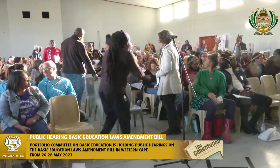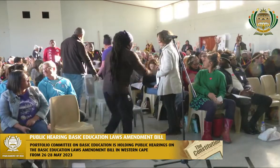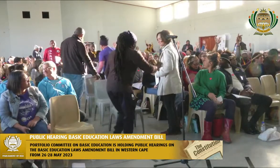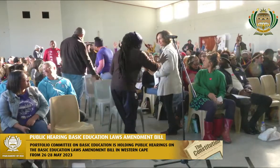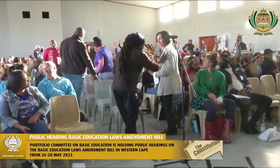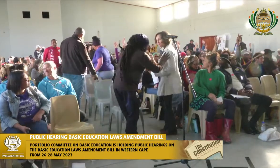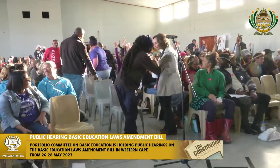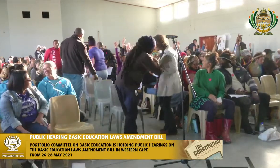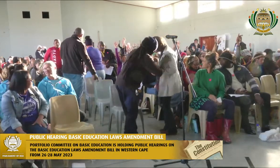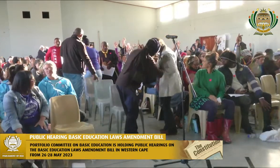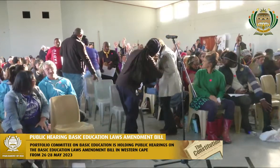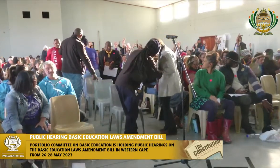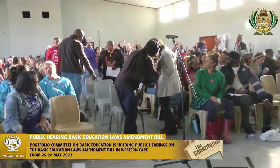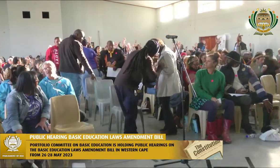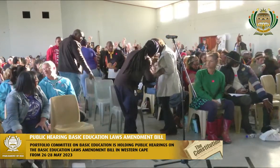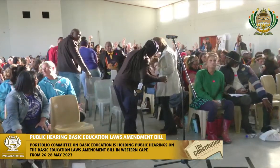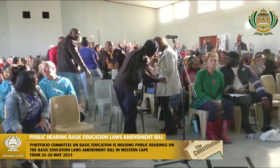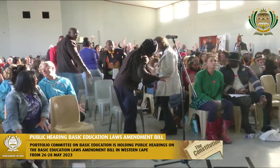Yeah.